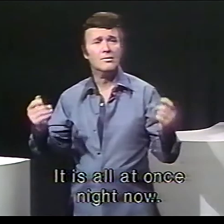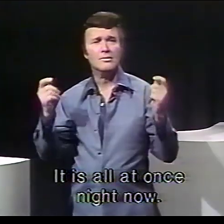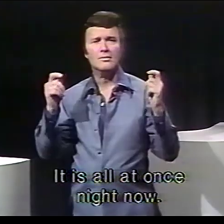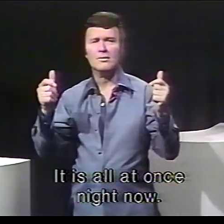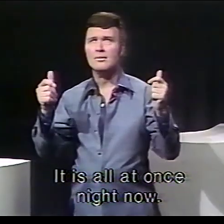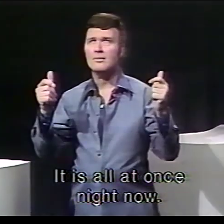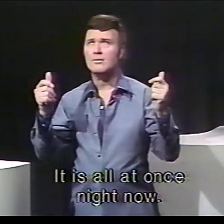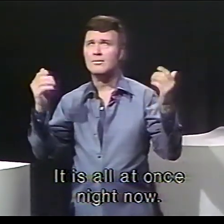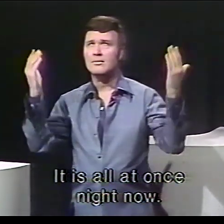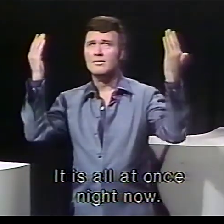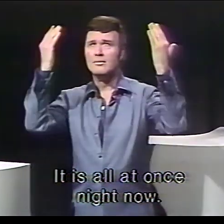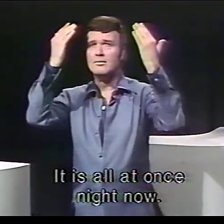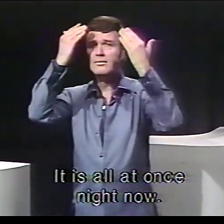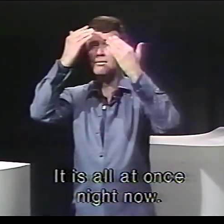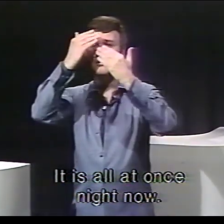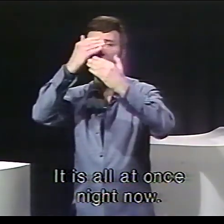It is all at once night now.